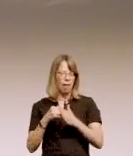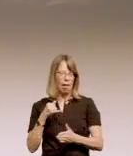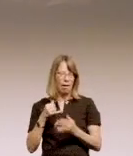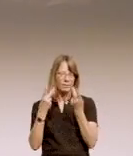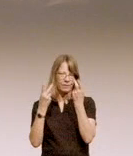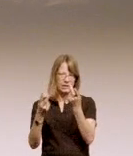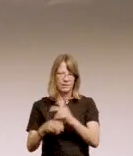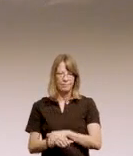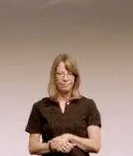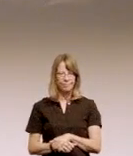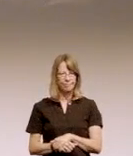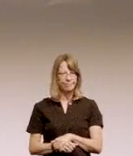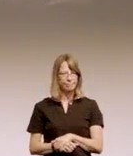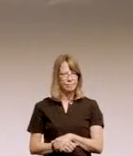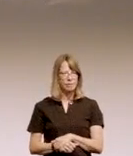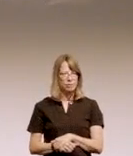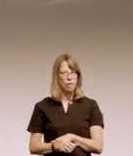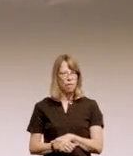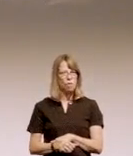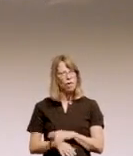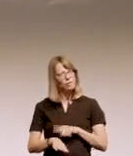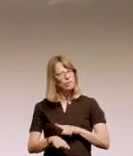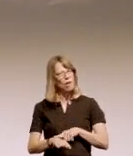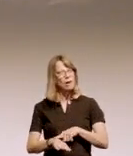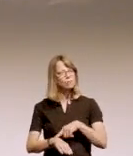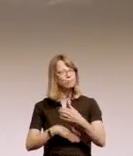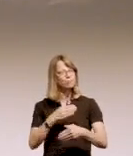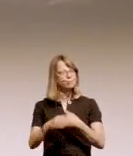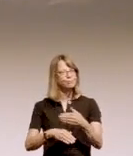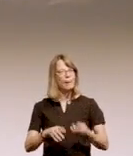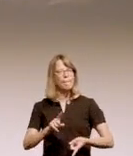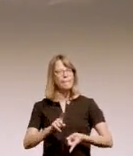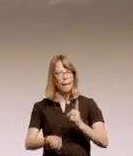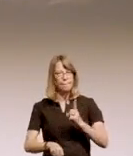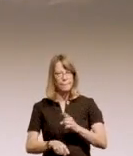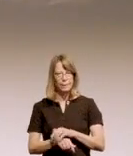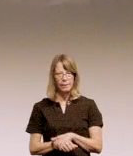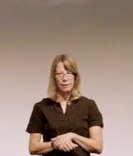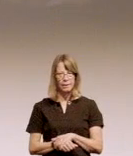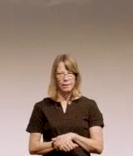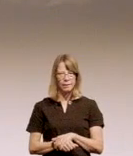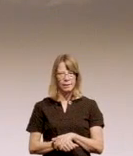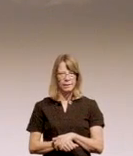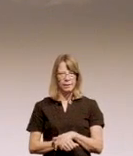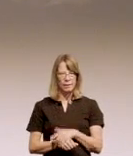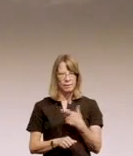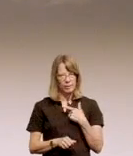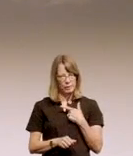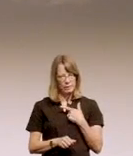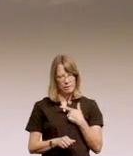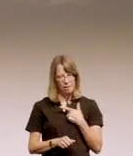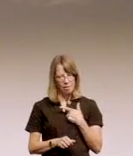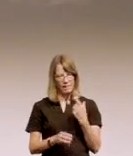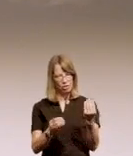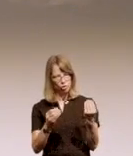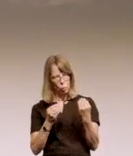So it kind of clicked after a while. We're taught very early on at the agency, there's a program that you have to go through.